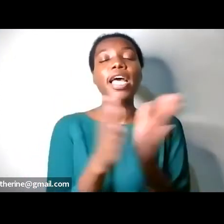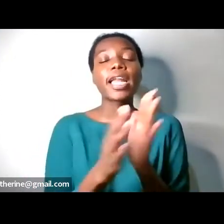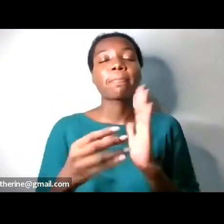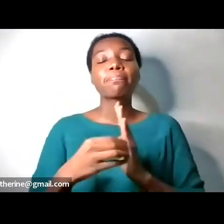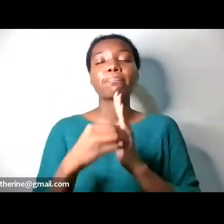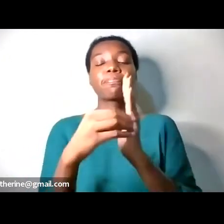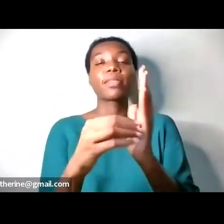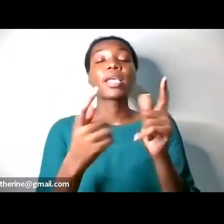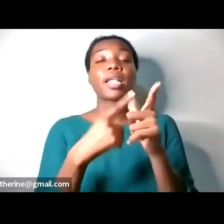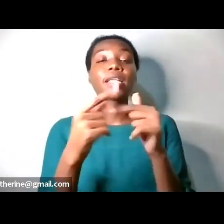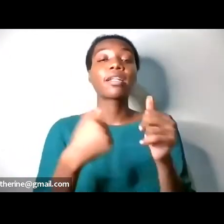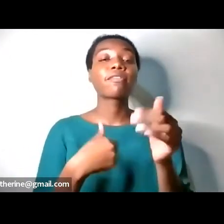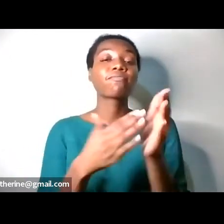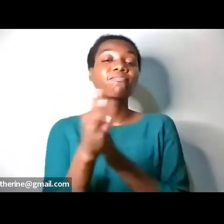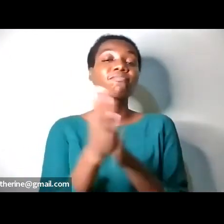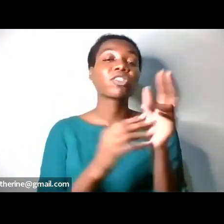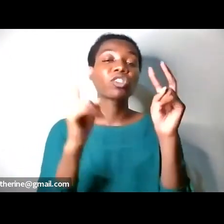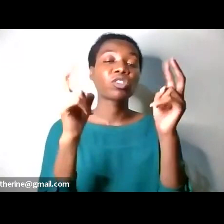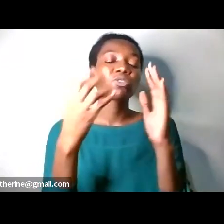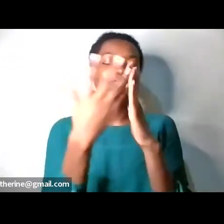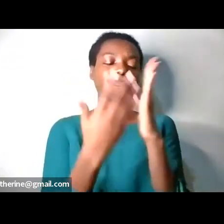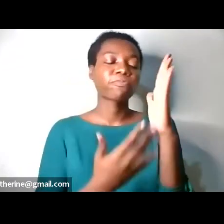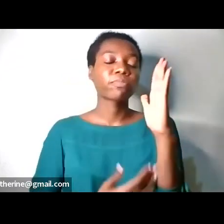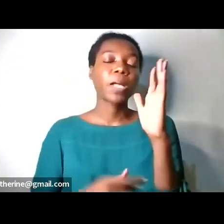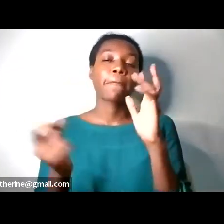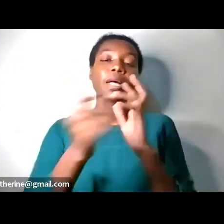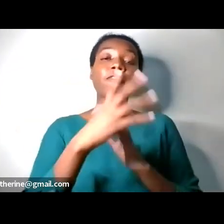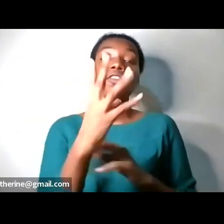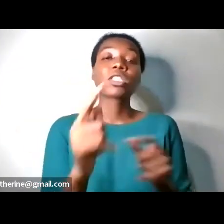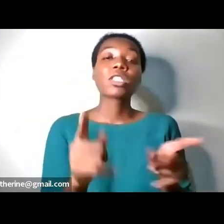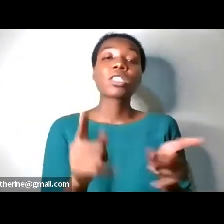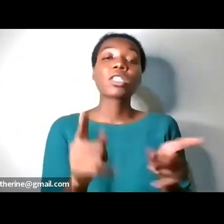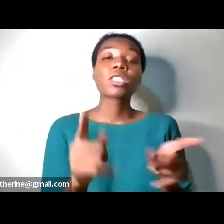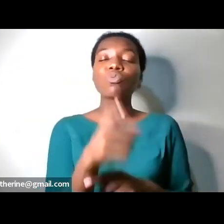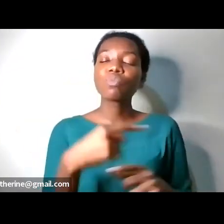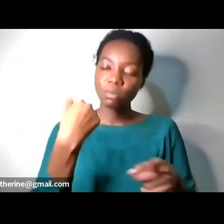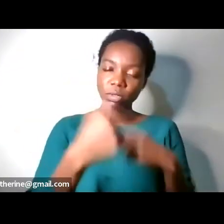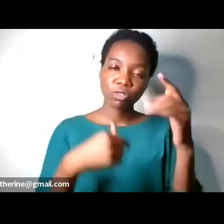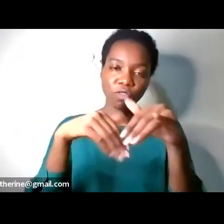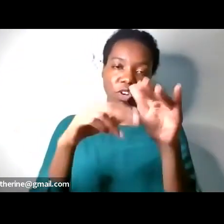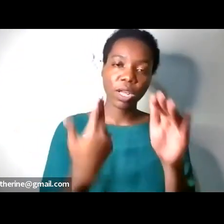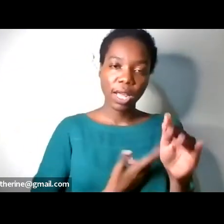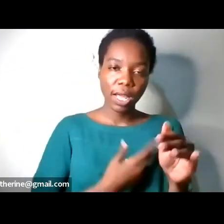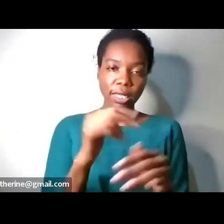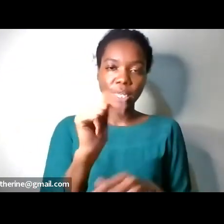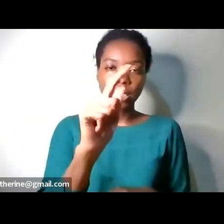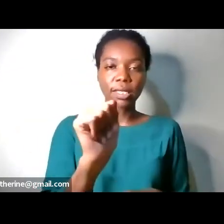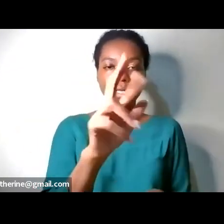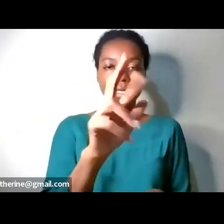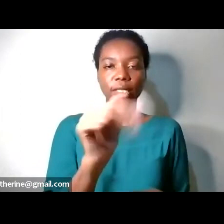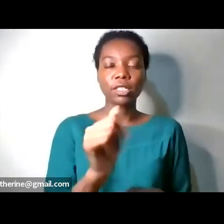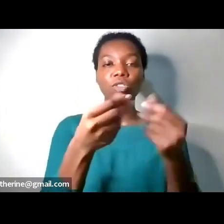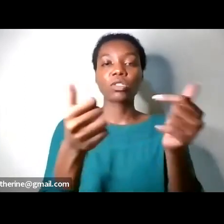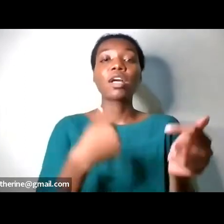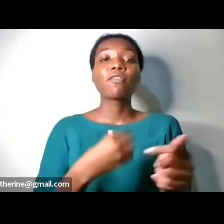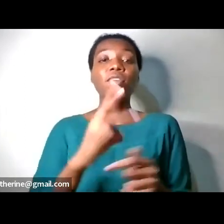a number of interesting topics lined up for April as well. So make sure that you keep it, Get It Right with Atara Solutions. There's a WhatsApp link.